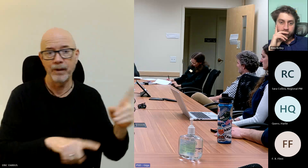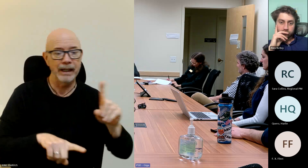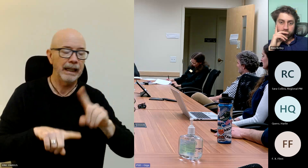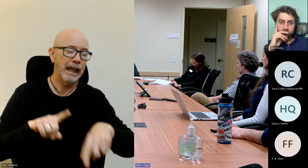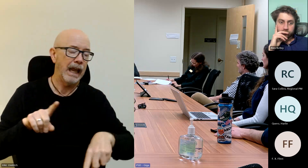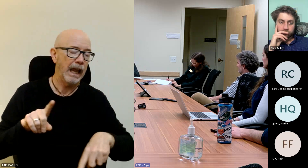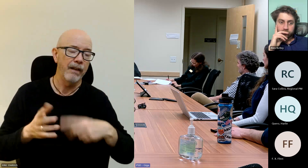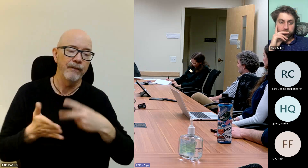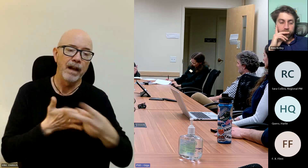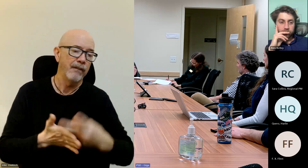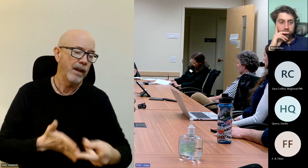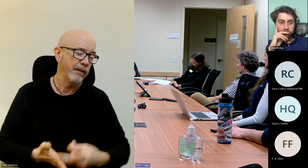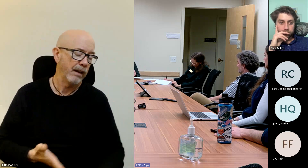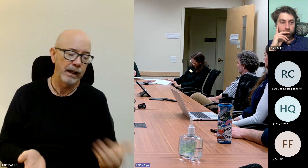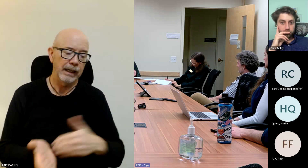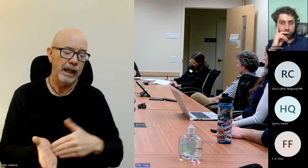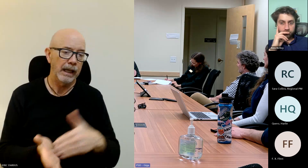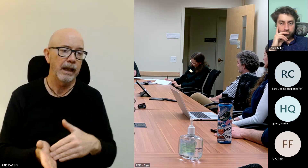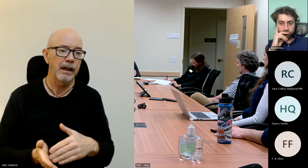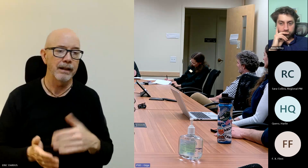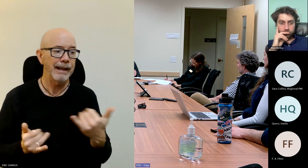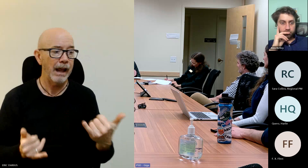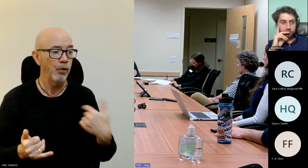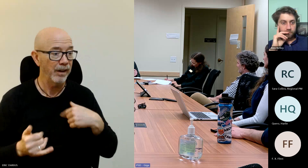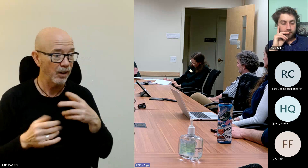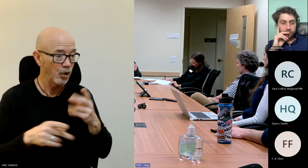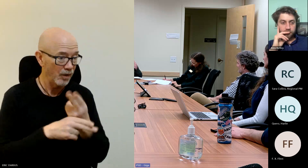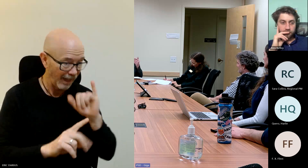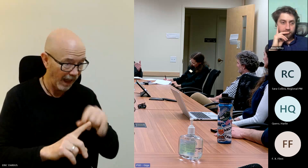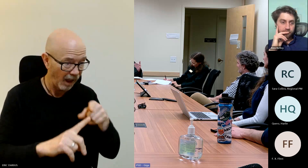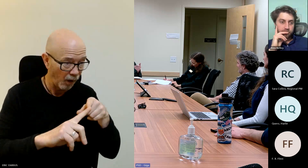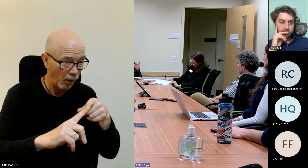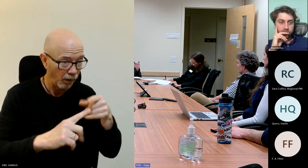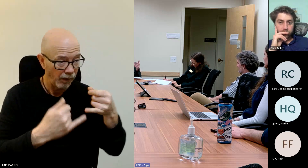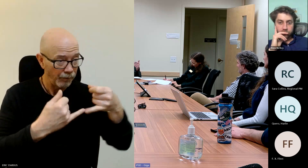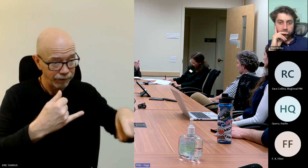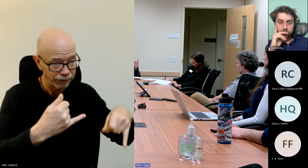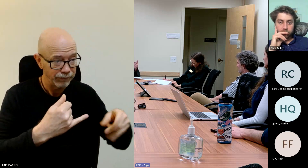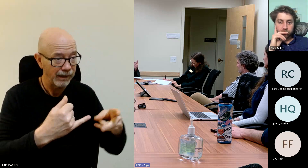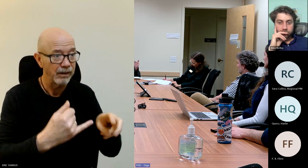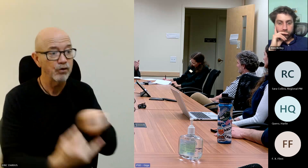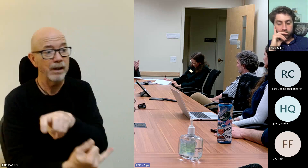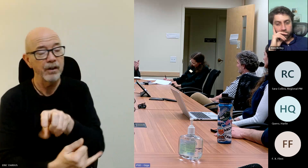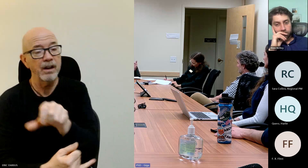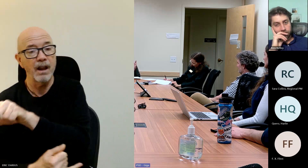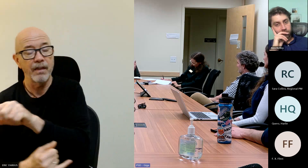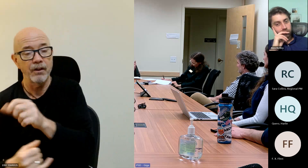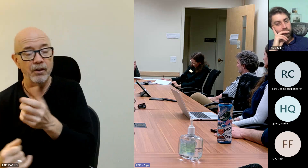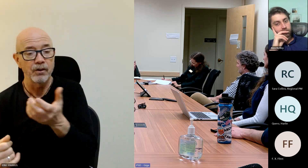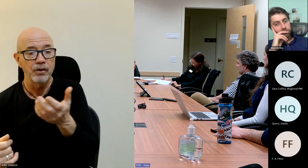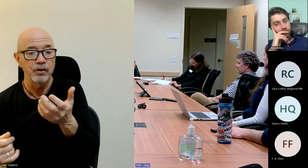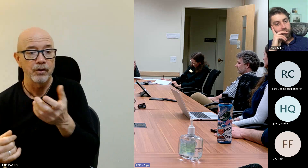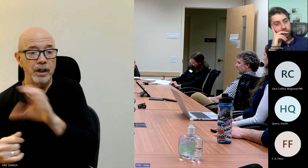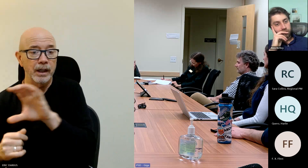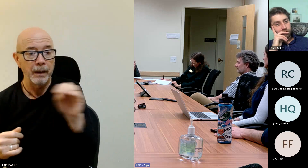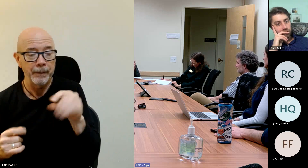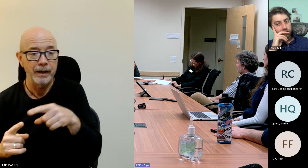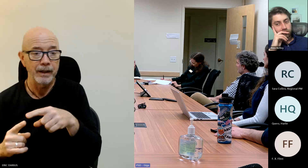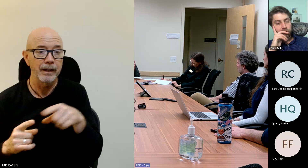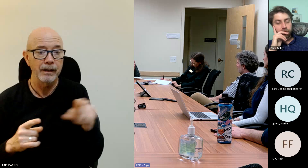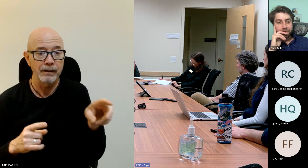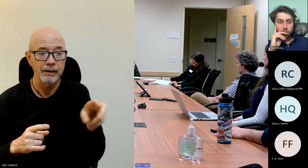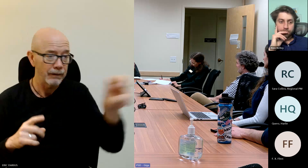to the other carriers with priority and preemption, you know, and that's a whole architecture that should be in the plan. Instead, you're advertising